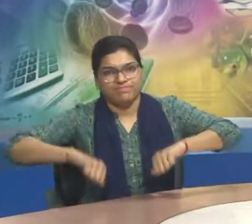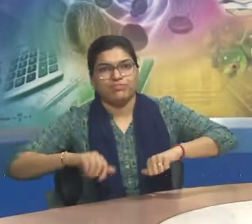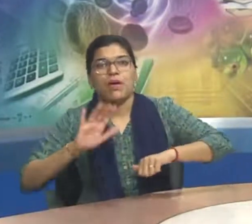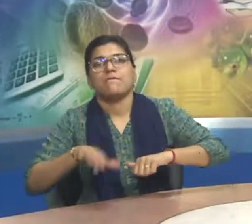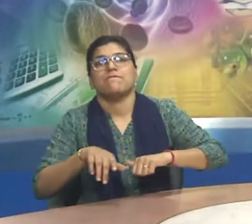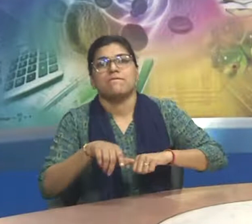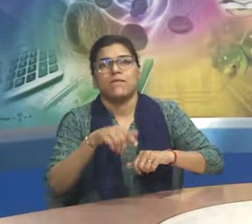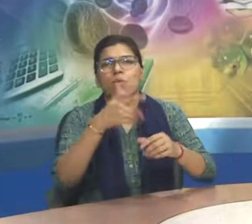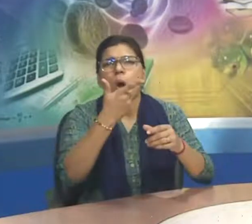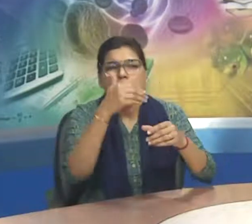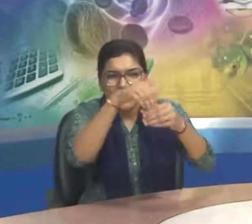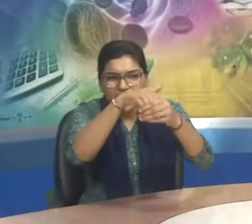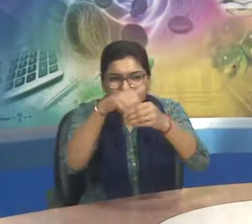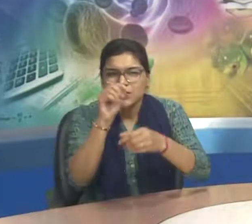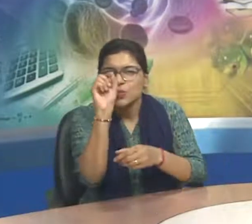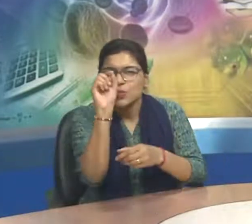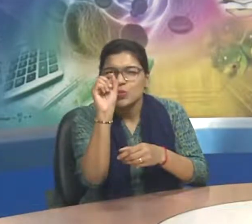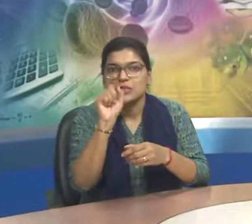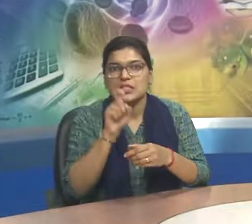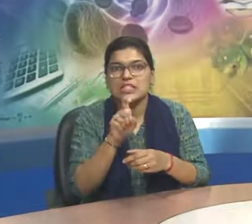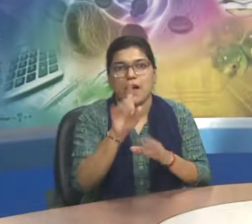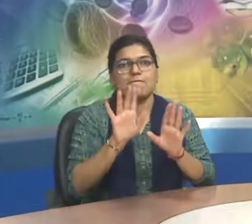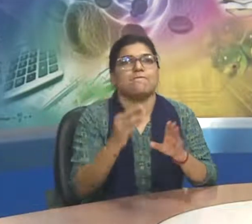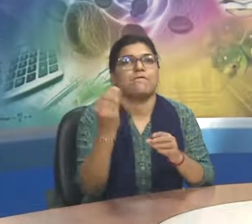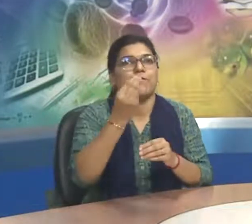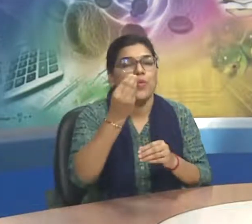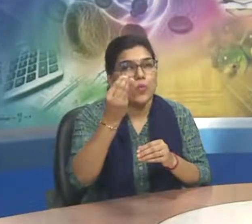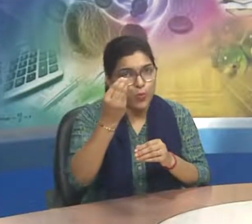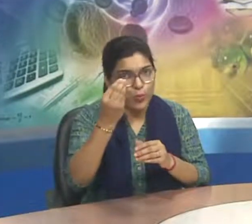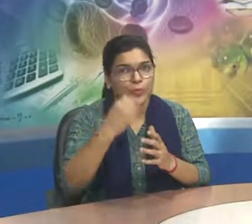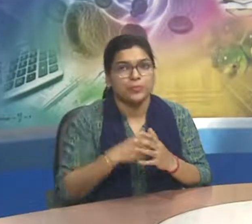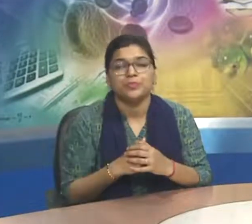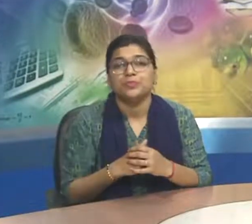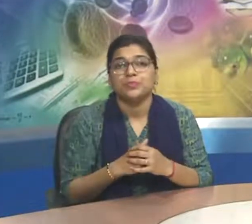good microorganisms as well.